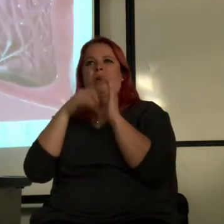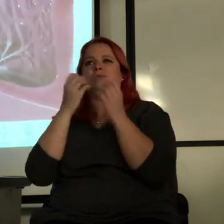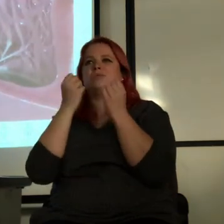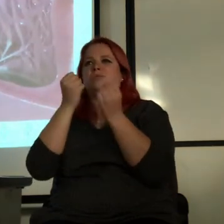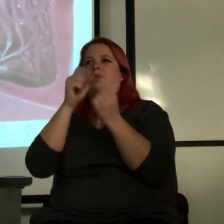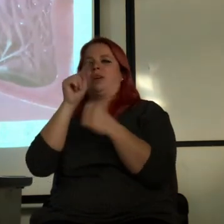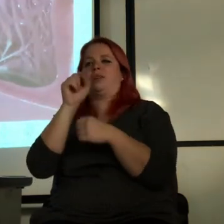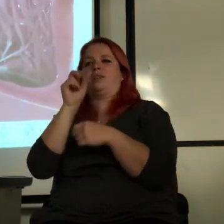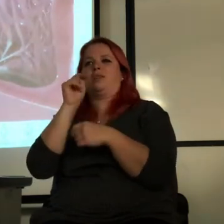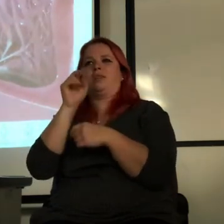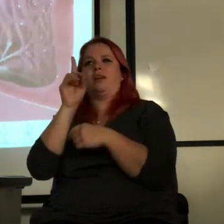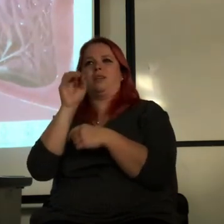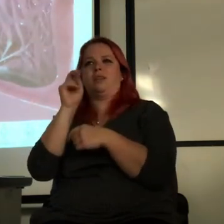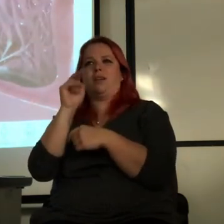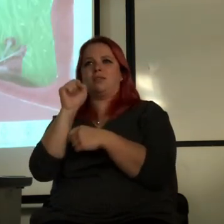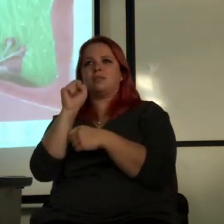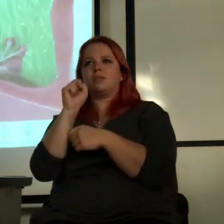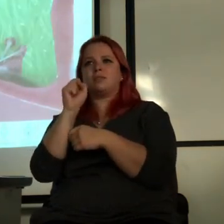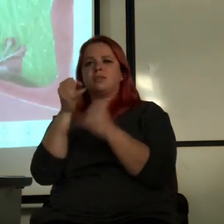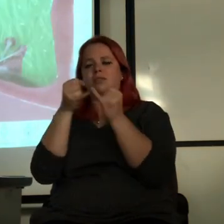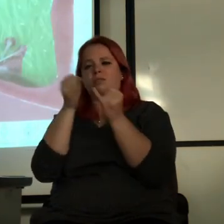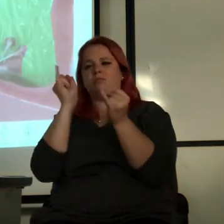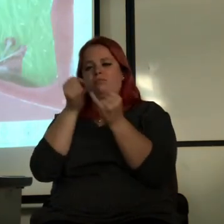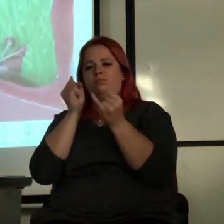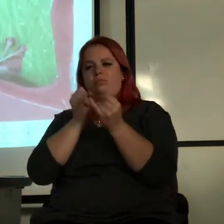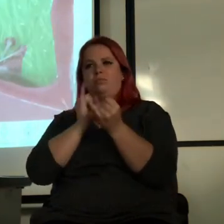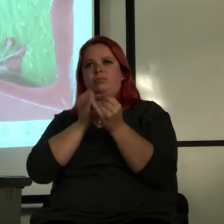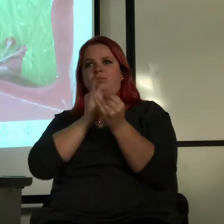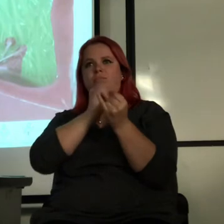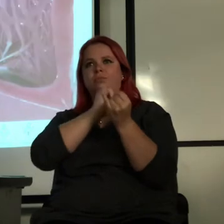them closed. So what I'm highlighting,